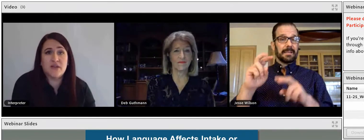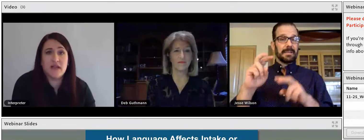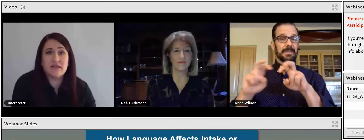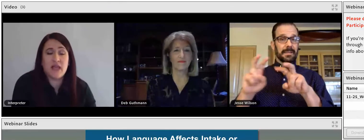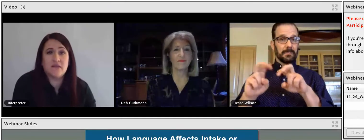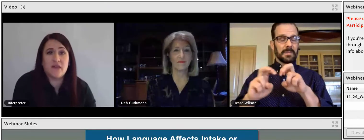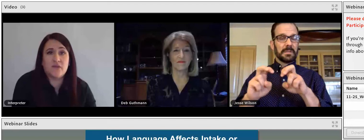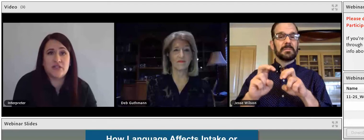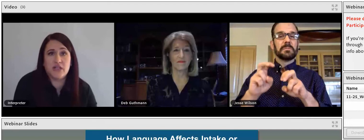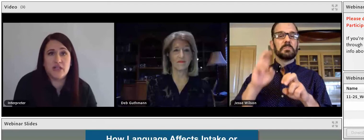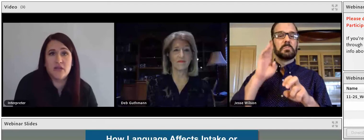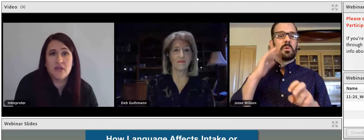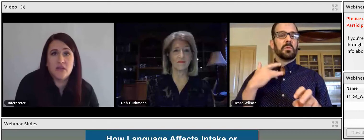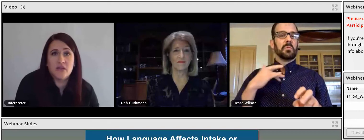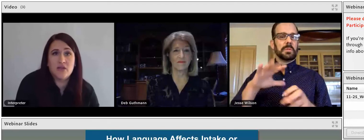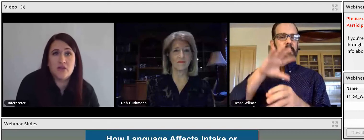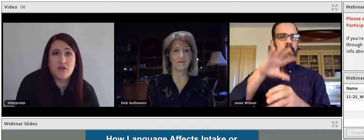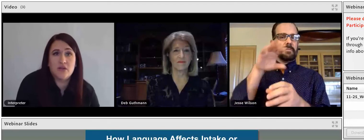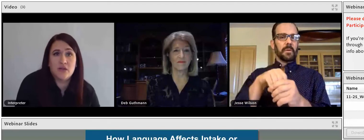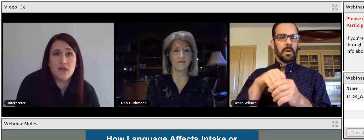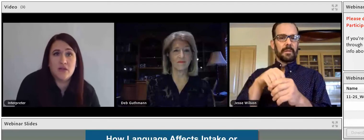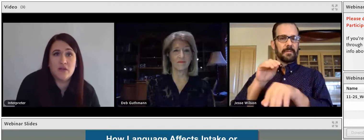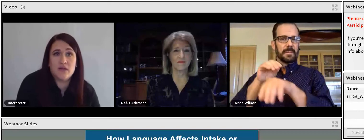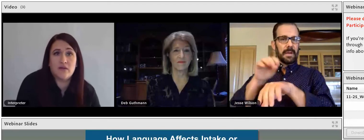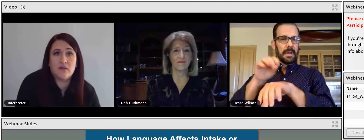For intake screenings and evaluation,